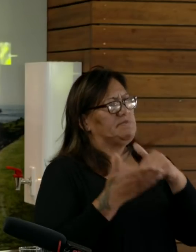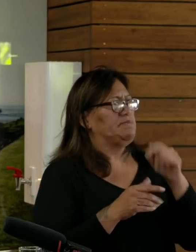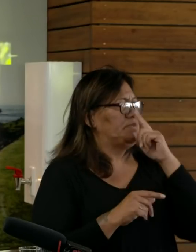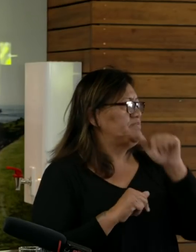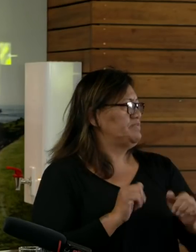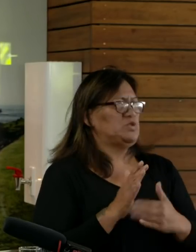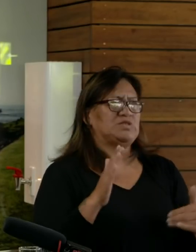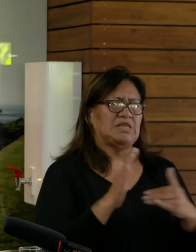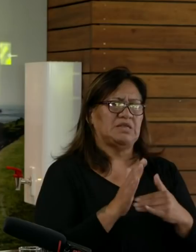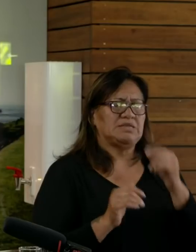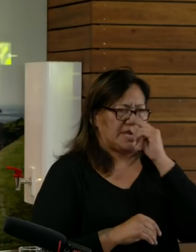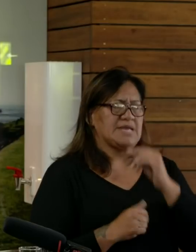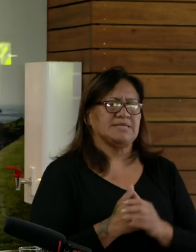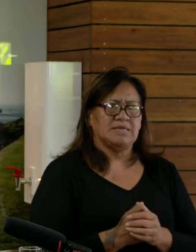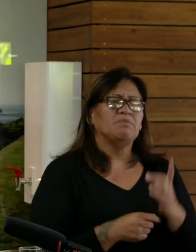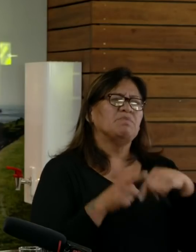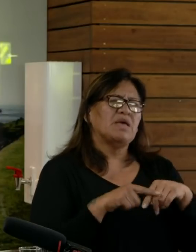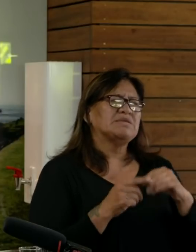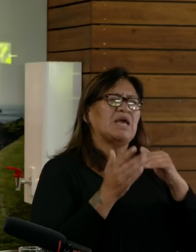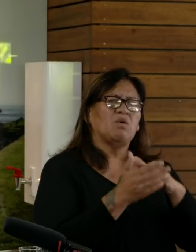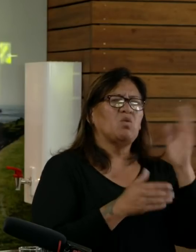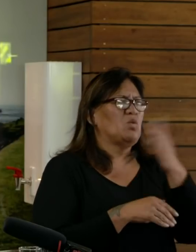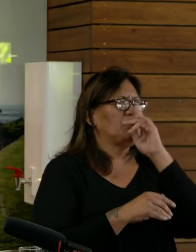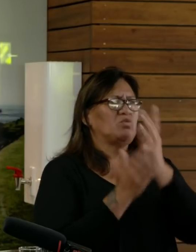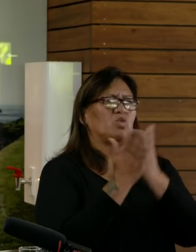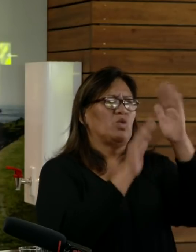New Zealanders and the citizens of the world.